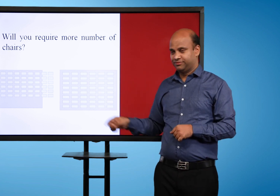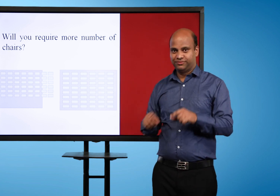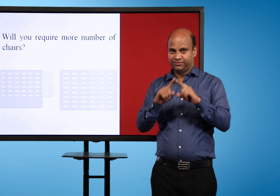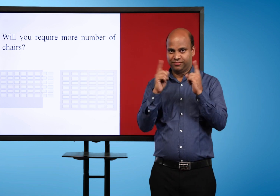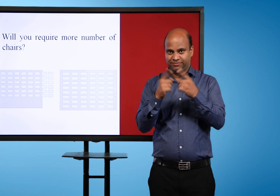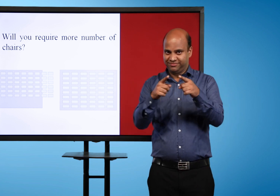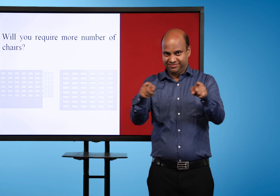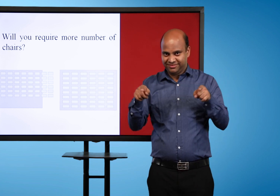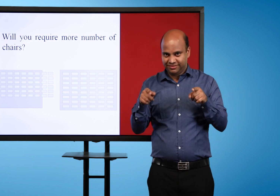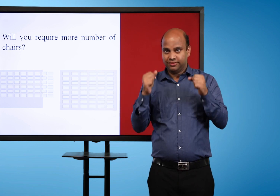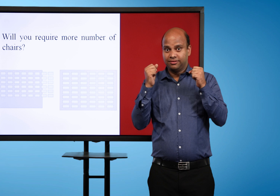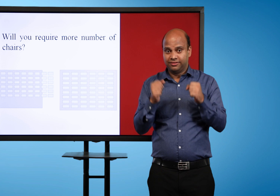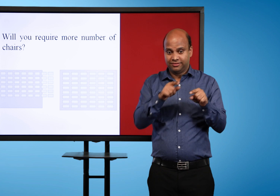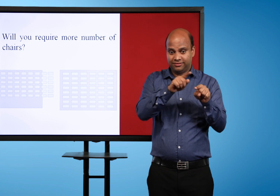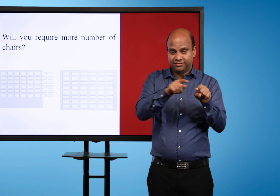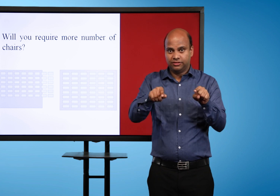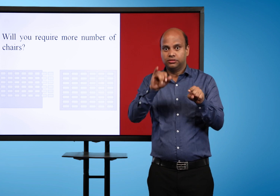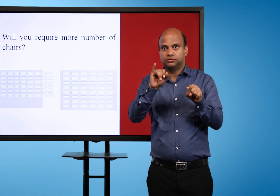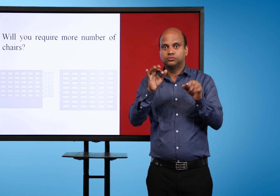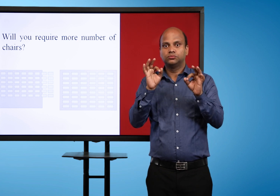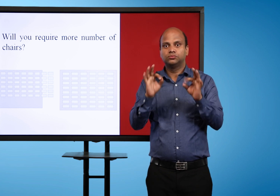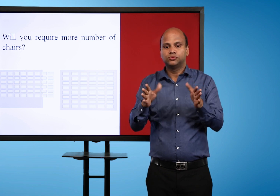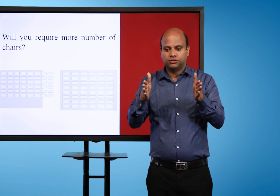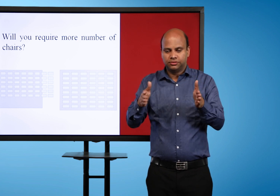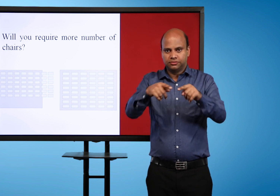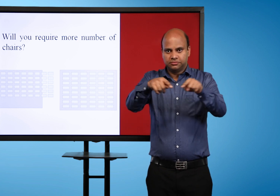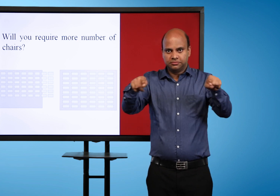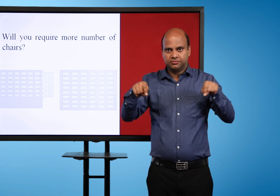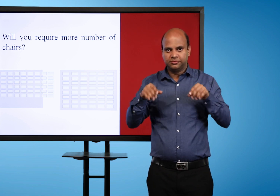The second one has 8 rows of 6 chairs.